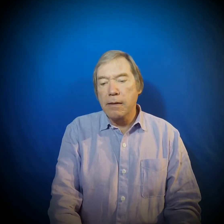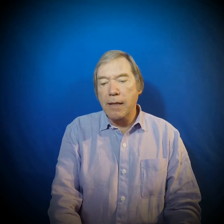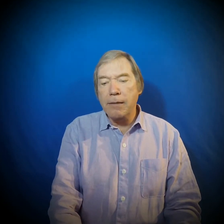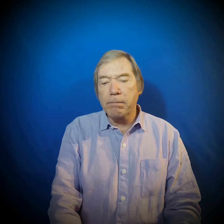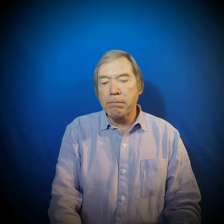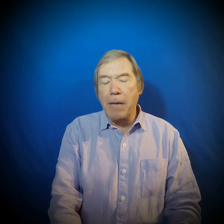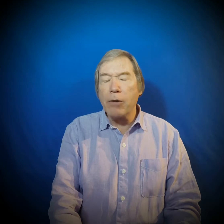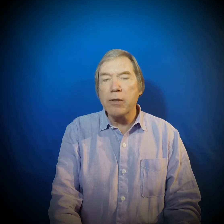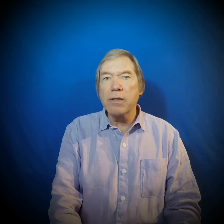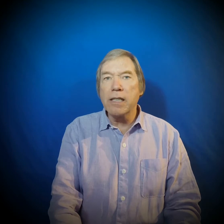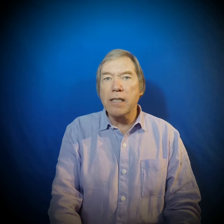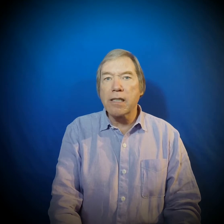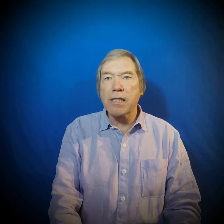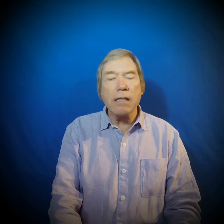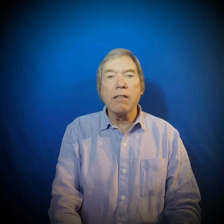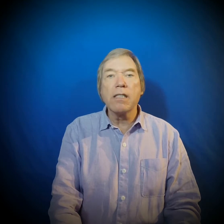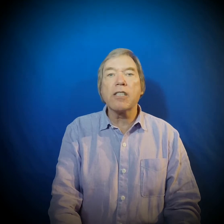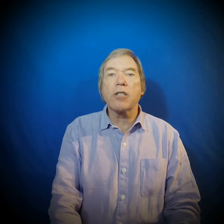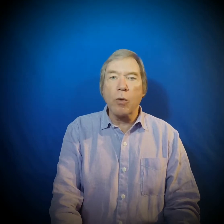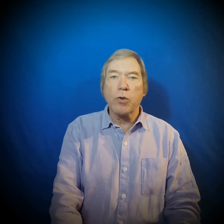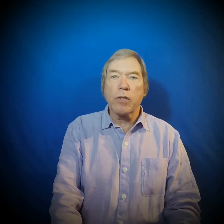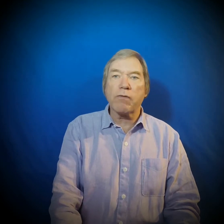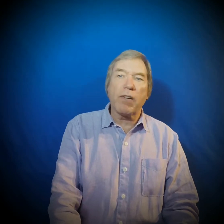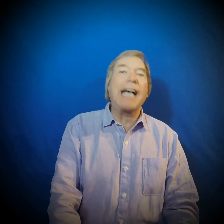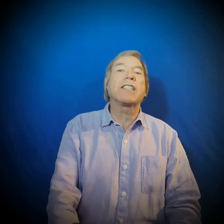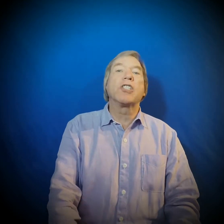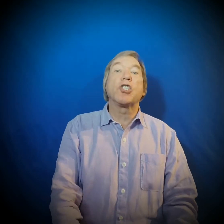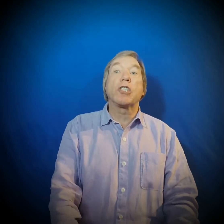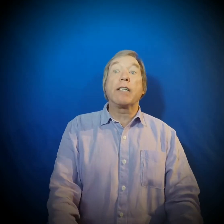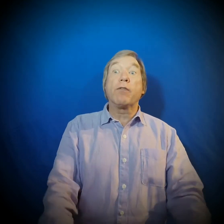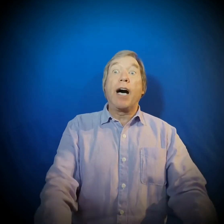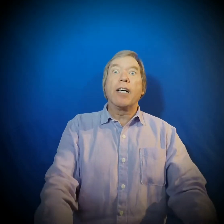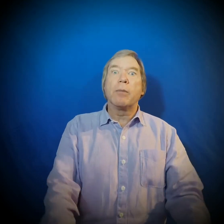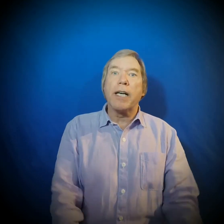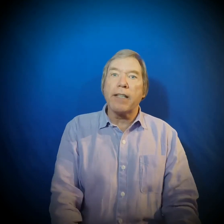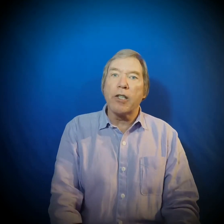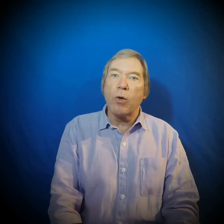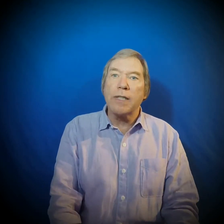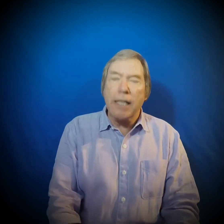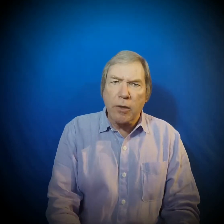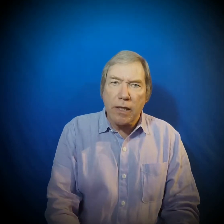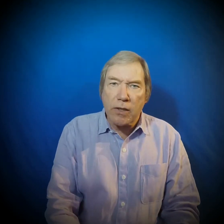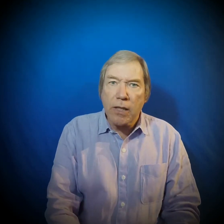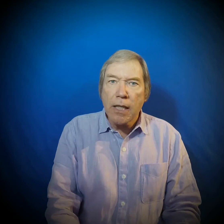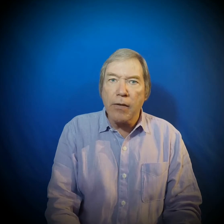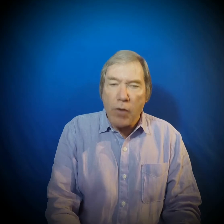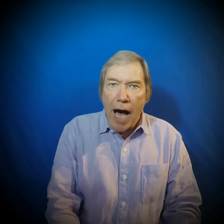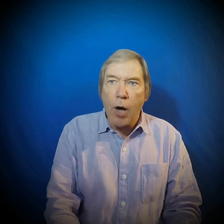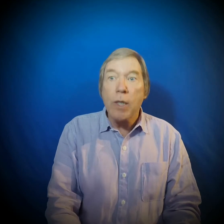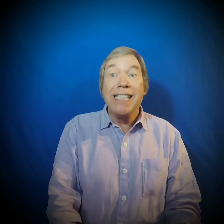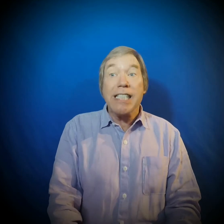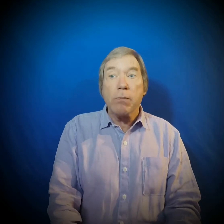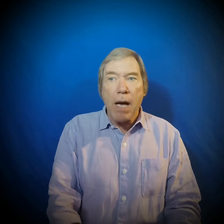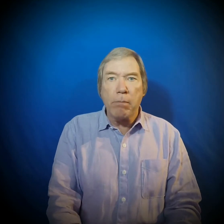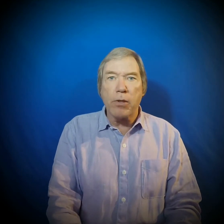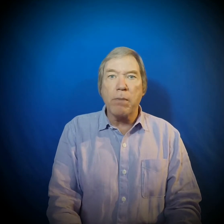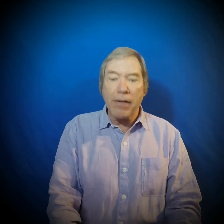Like powder in a skillless soldier's flask is set afire by thine own ignorance, and thou dismembered by thine